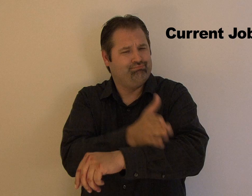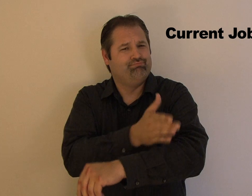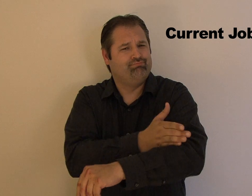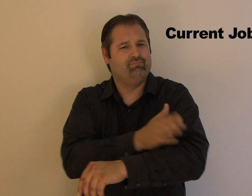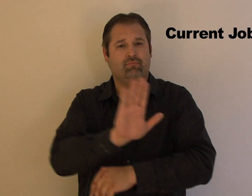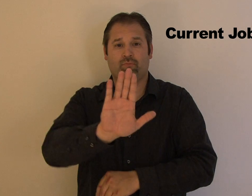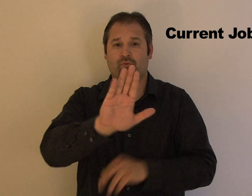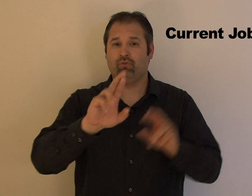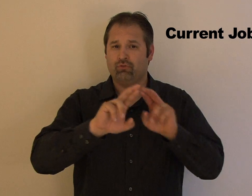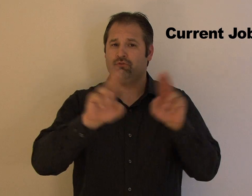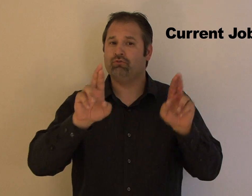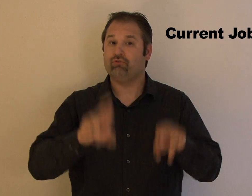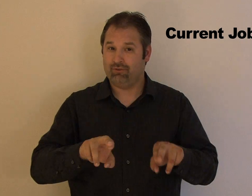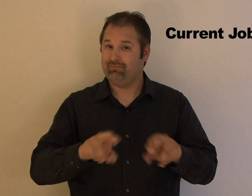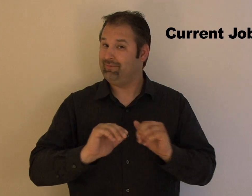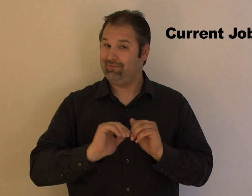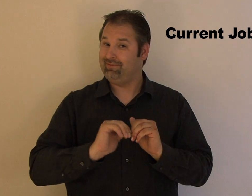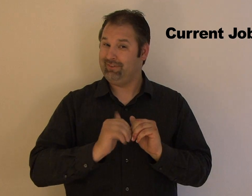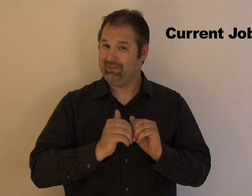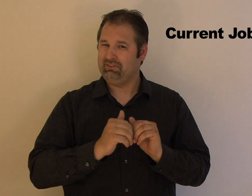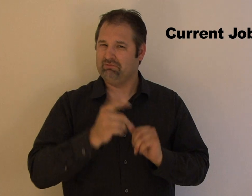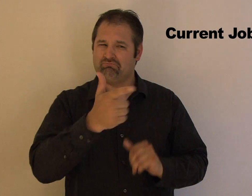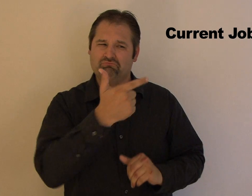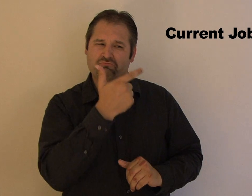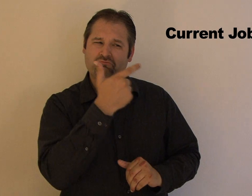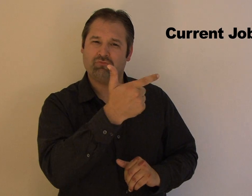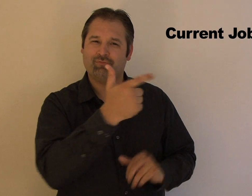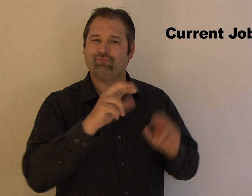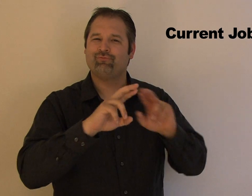Improve your resume by watching our resume workshop, and then